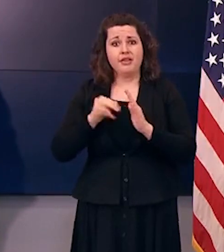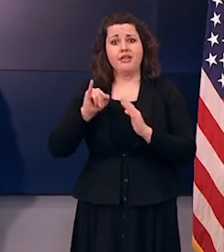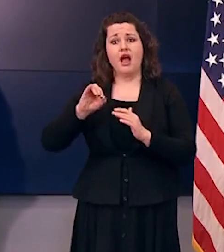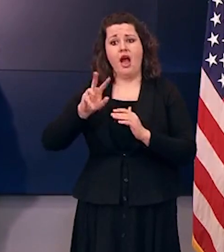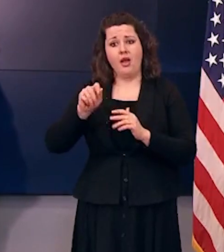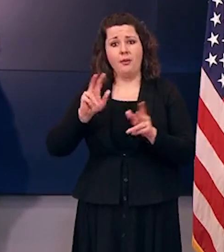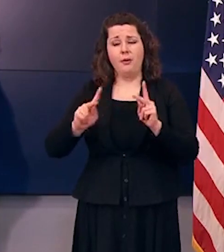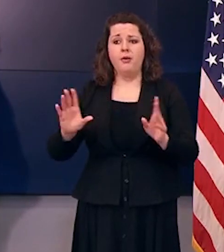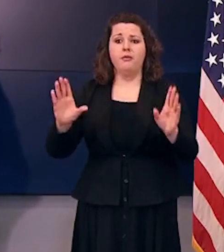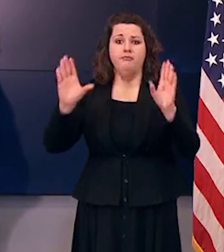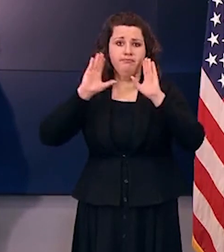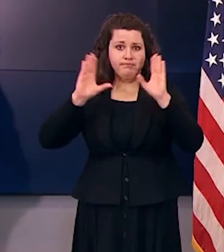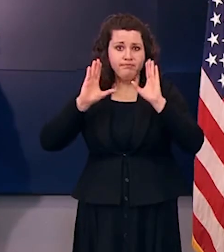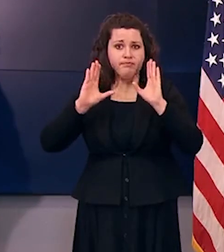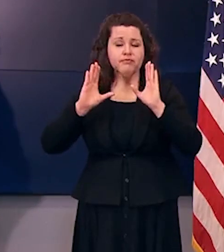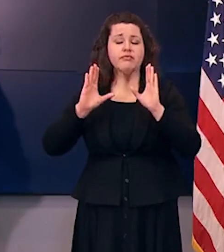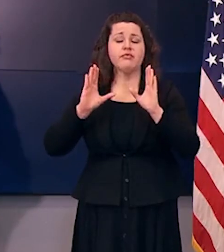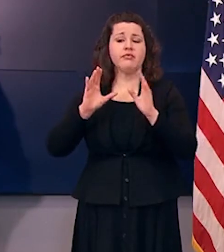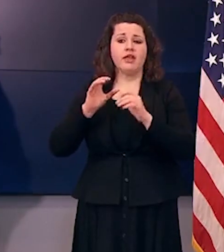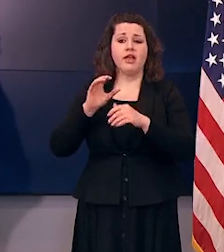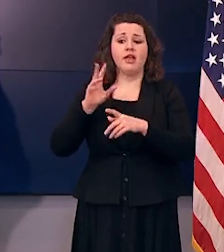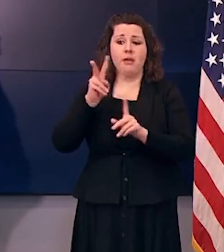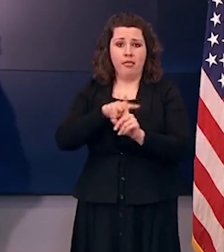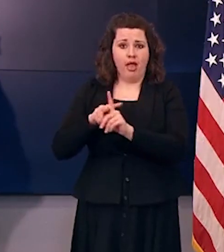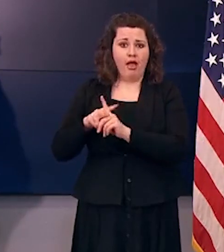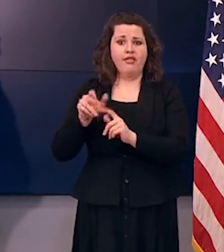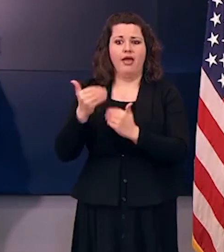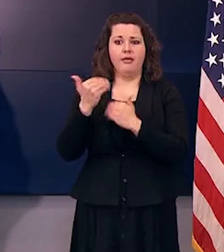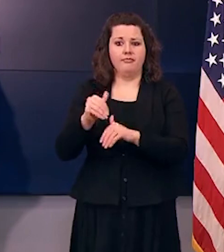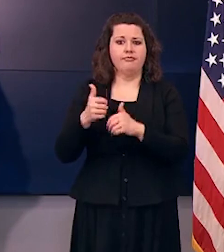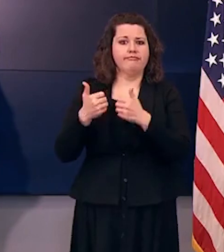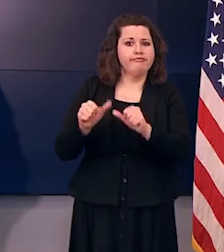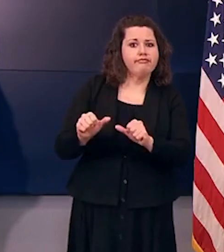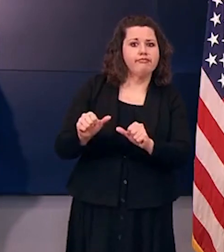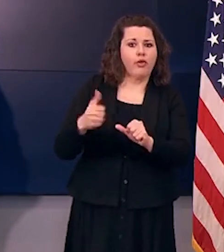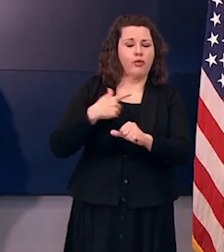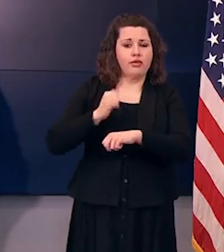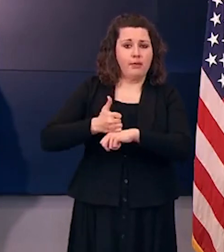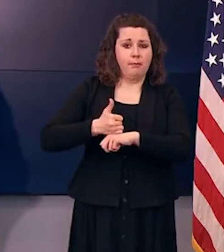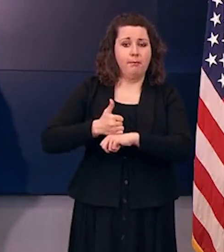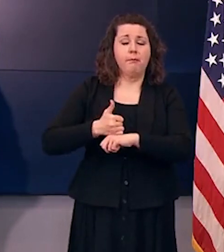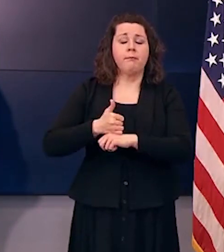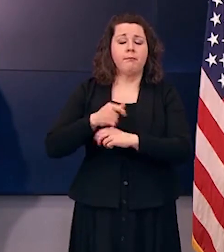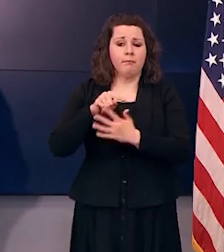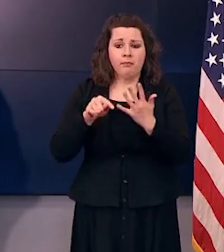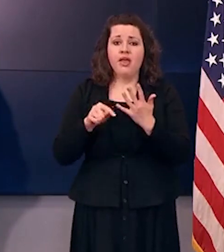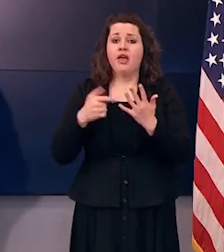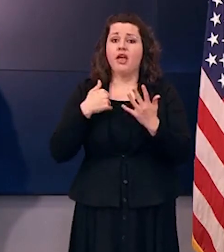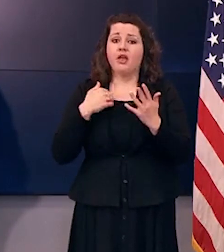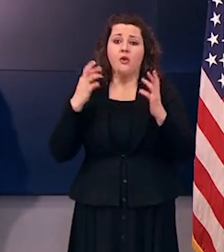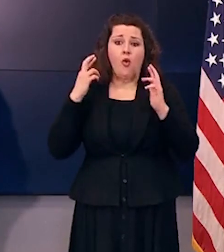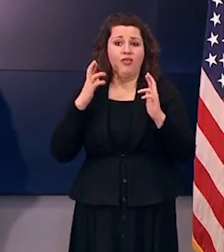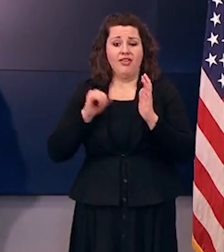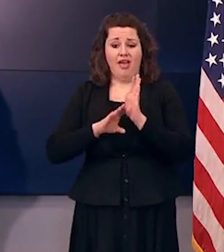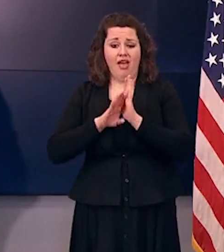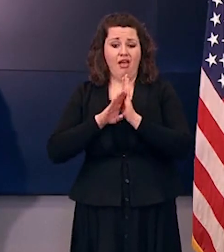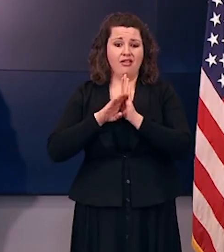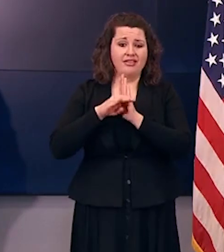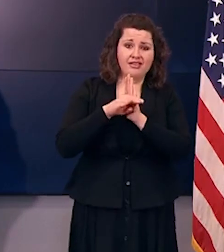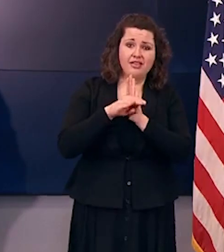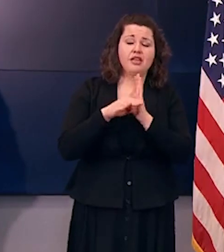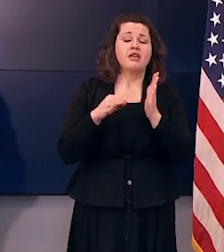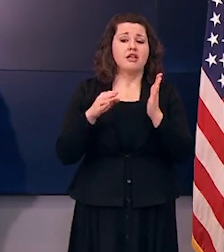taking, and applying the mitigation efforts that we put in place. and hopefully that has flattened the curve. It